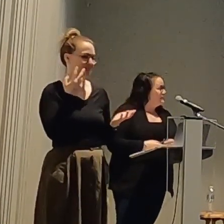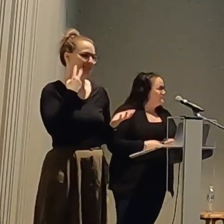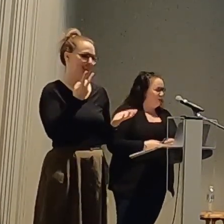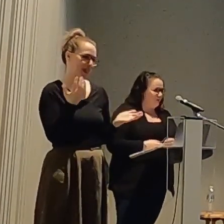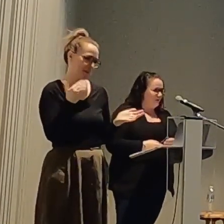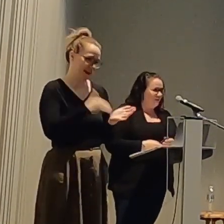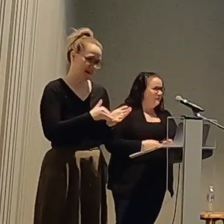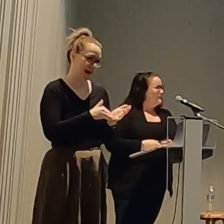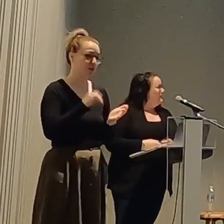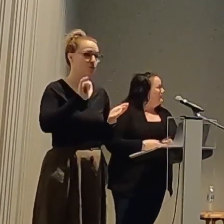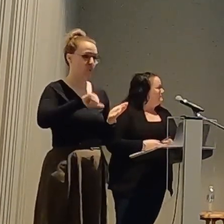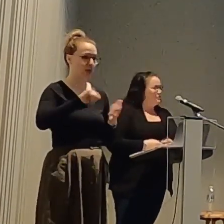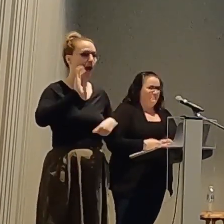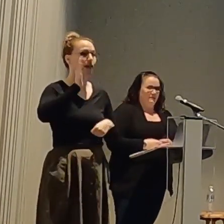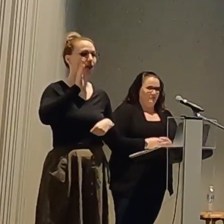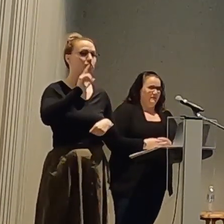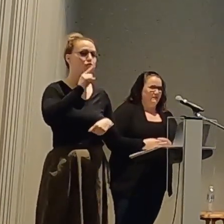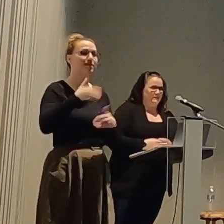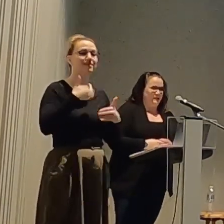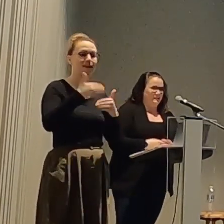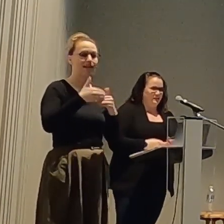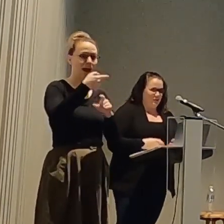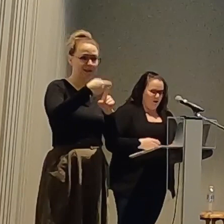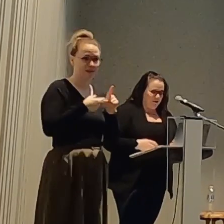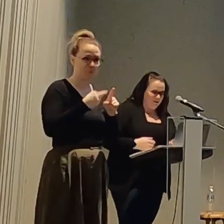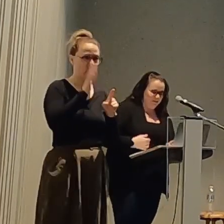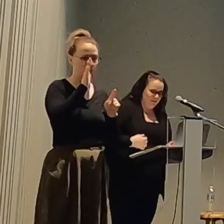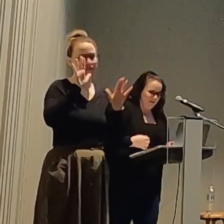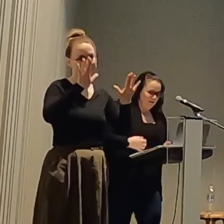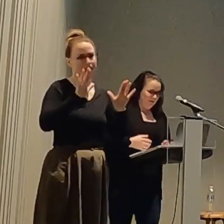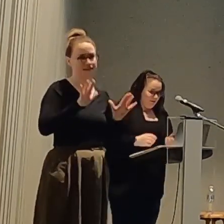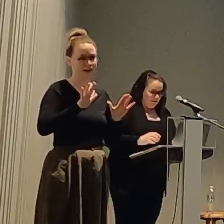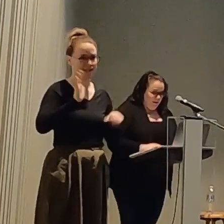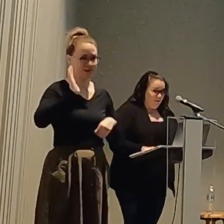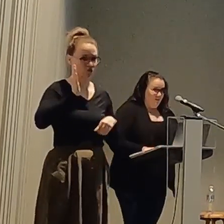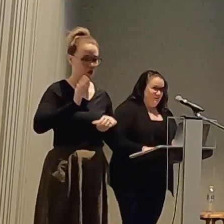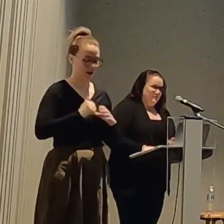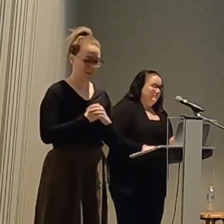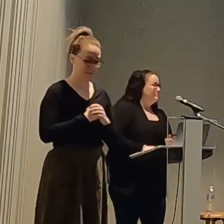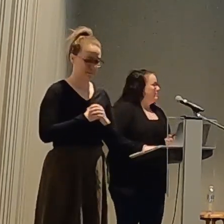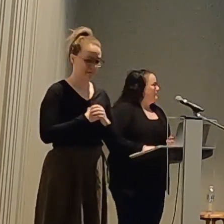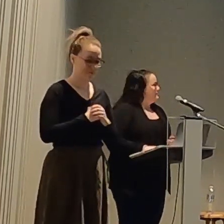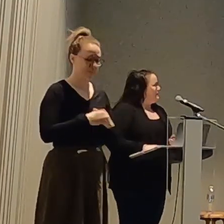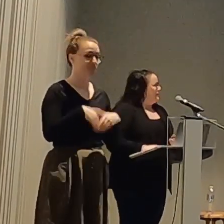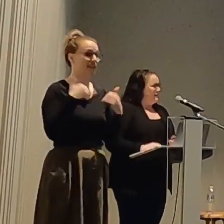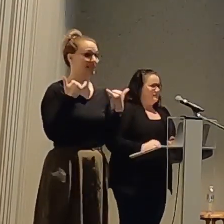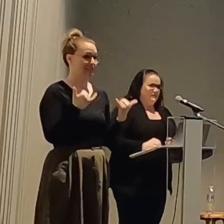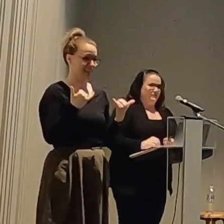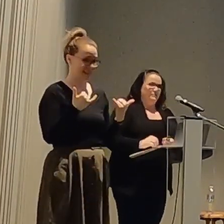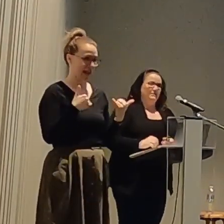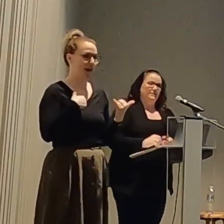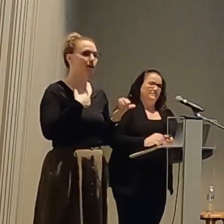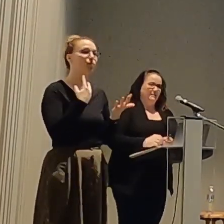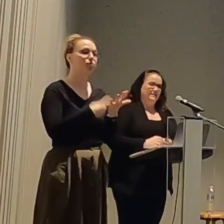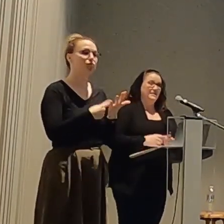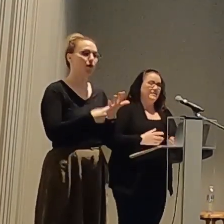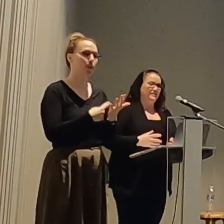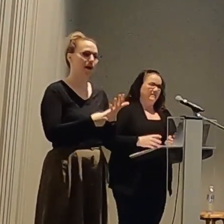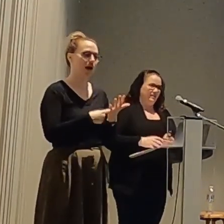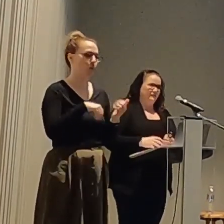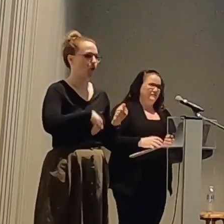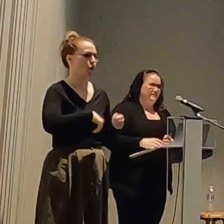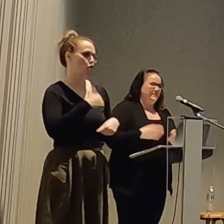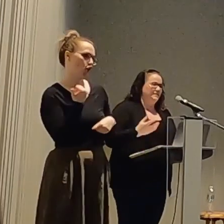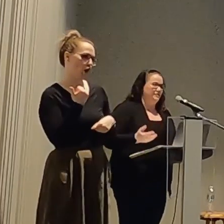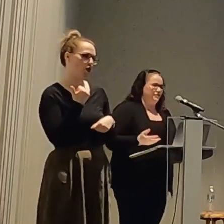that's next month. Should be a really fantastic talk. Today, though, we're going to get into